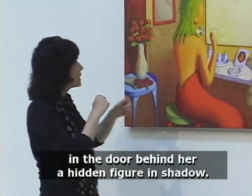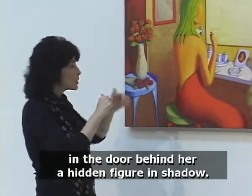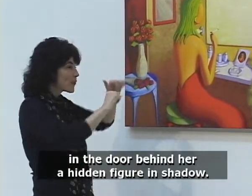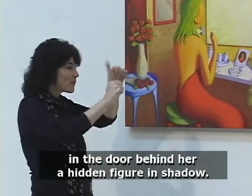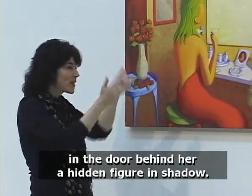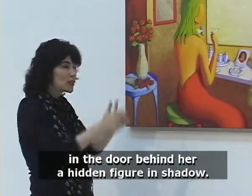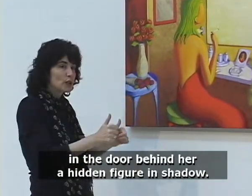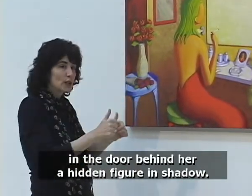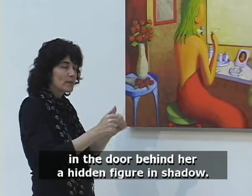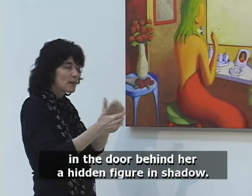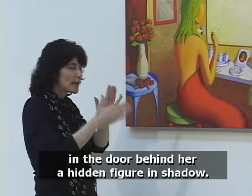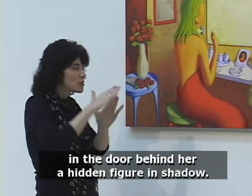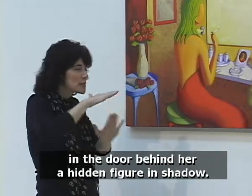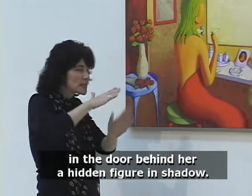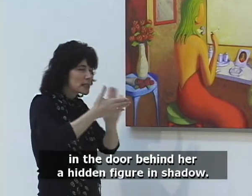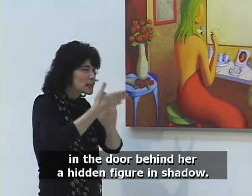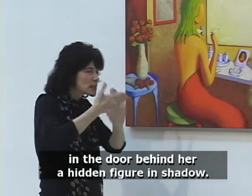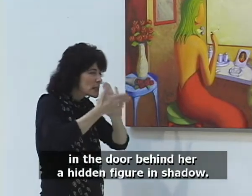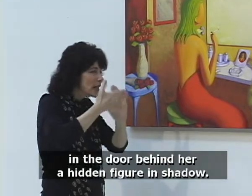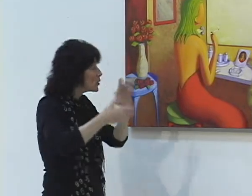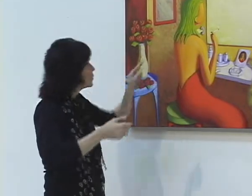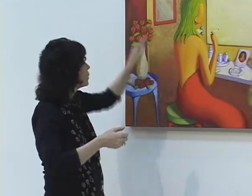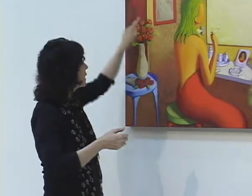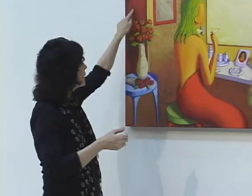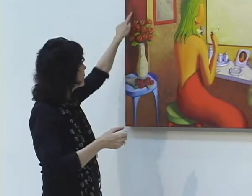a hidden figure in shadow.